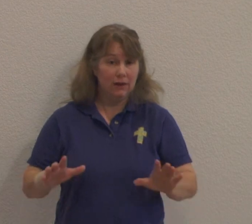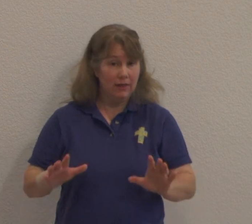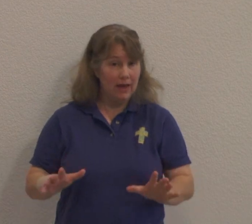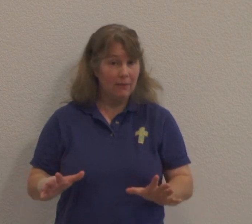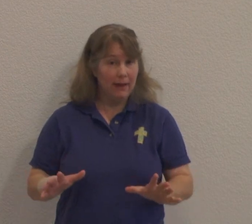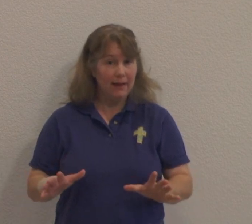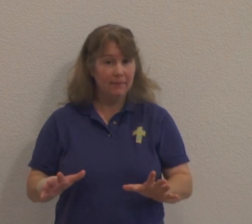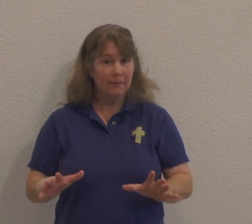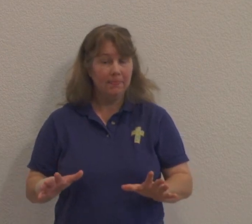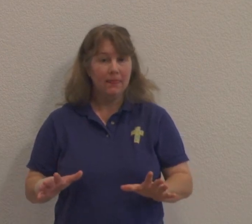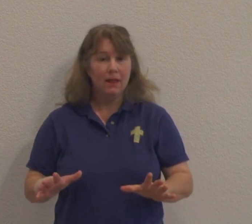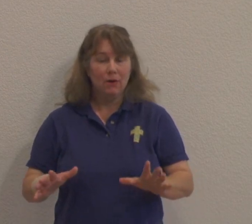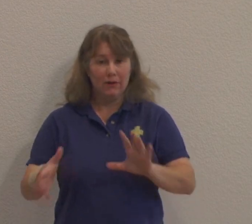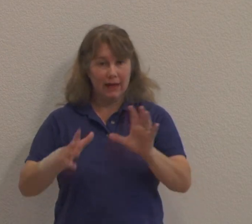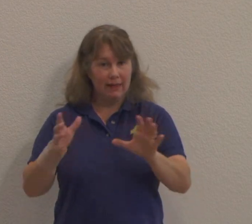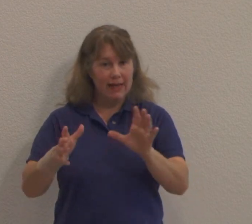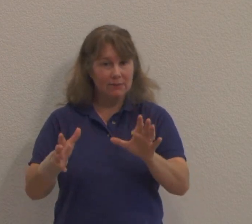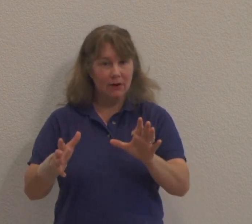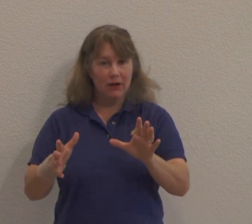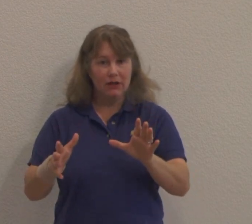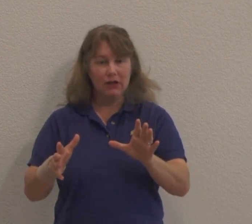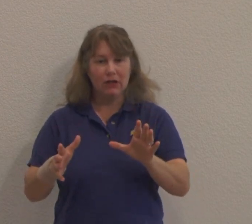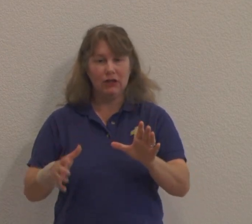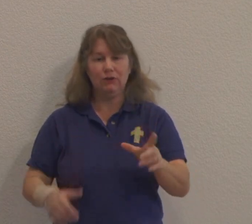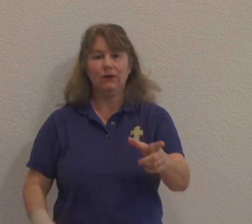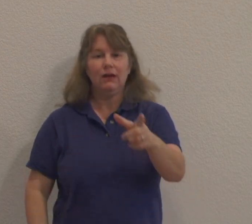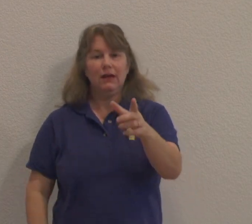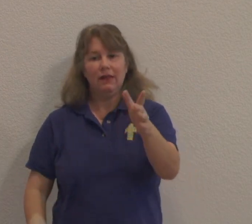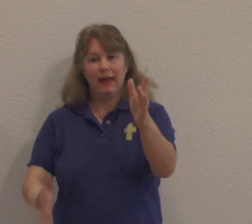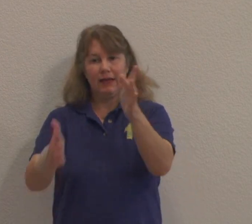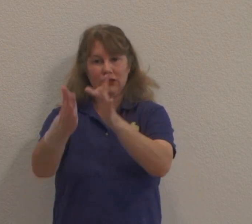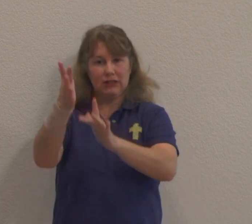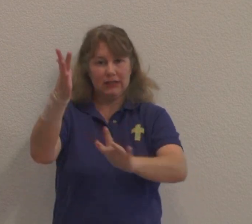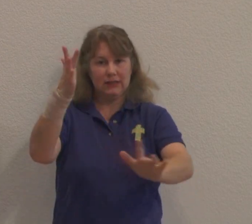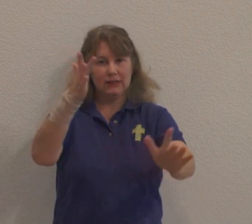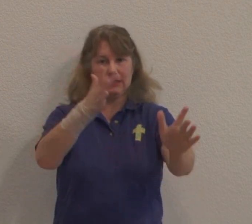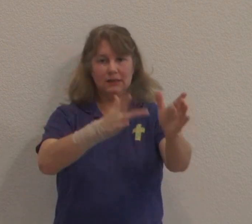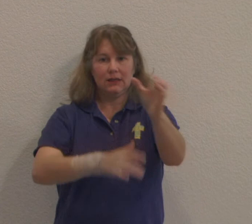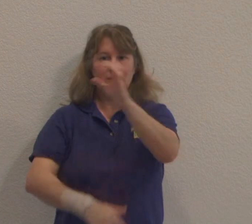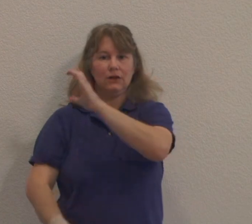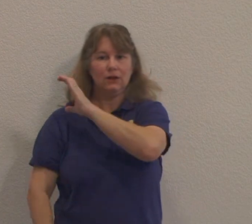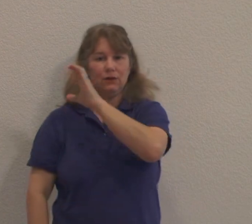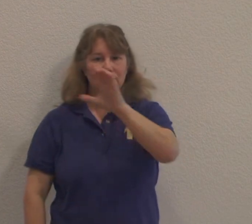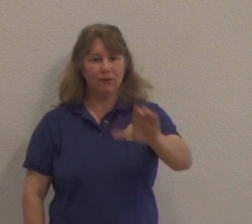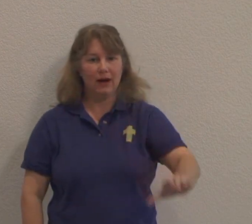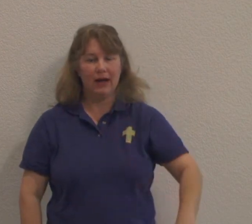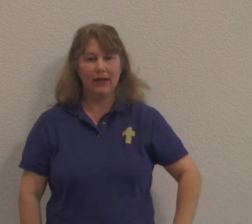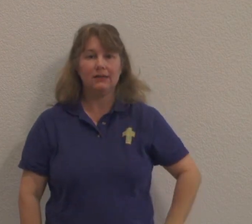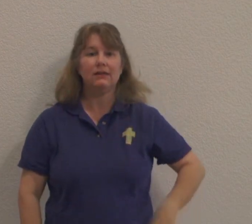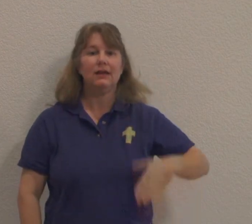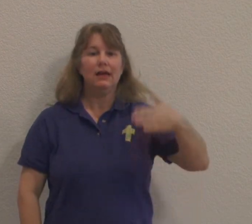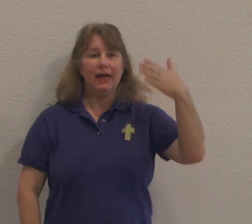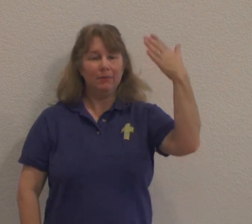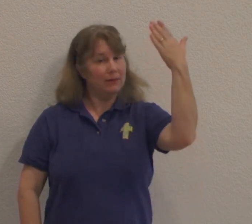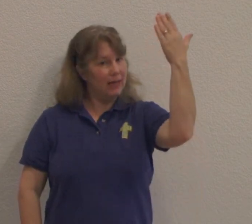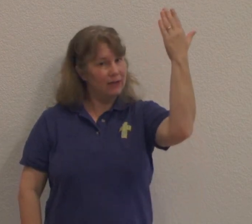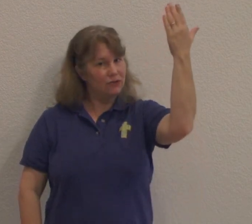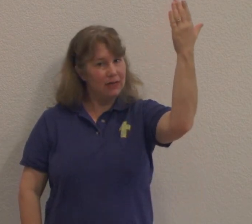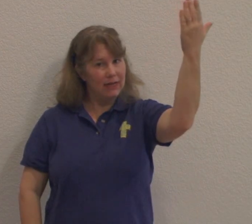it that way, or that last part you can do that Jesus Christ, and put the extra He